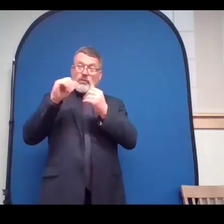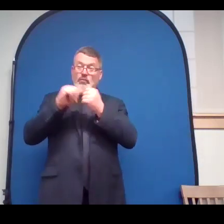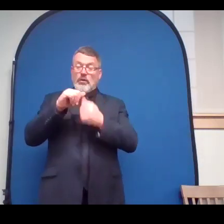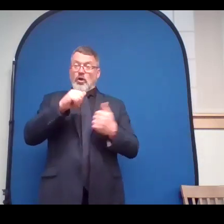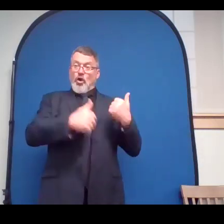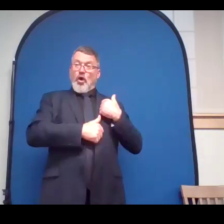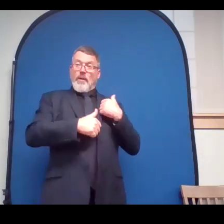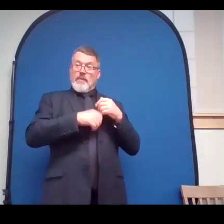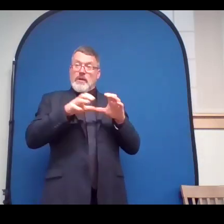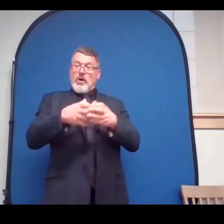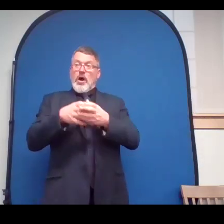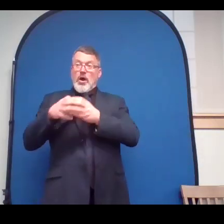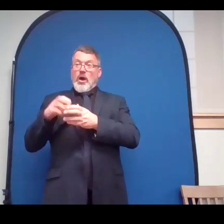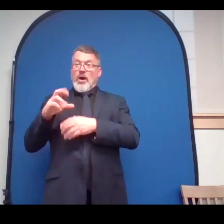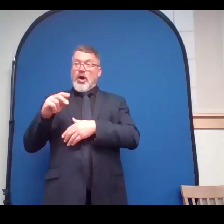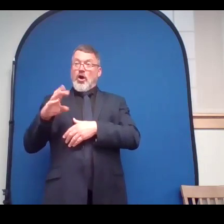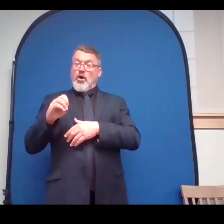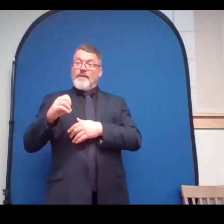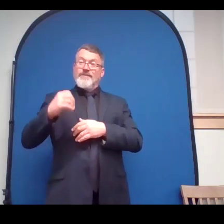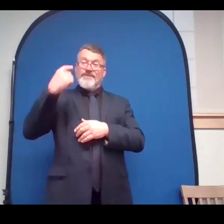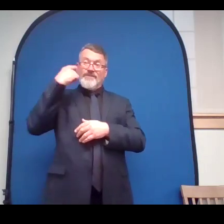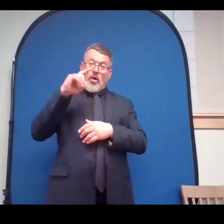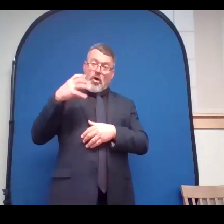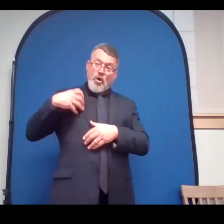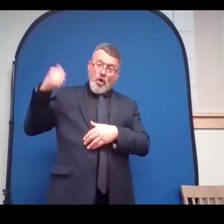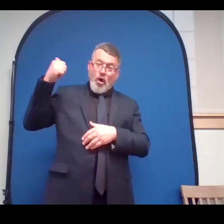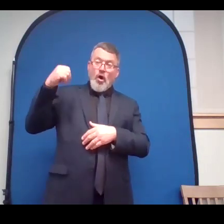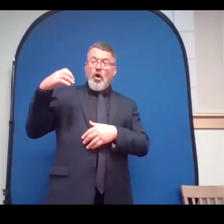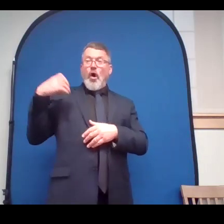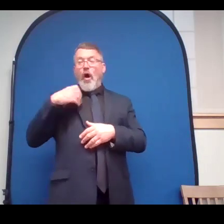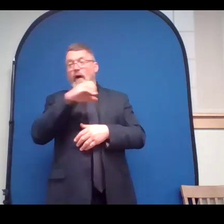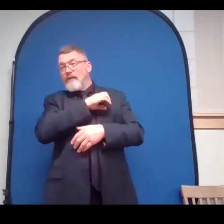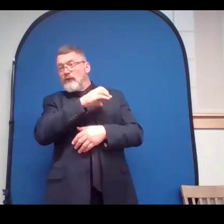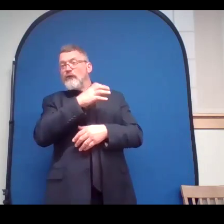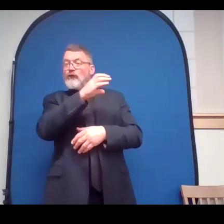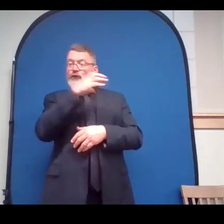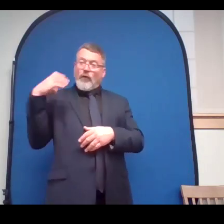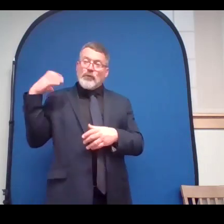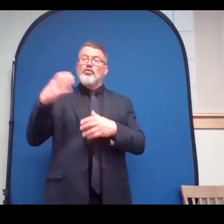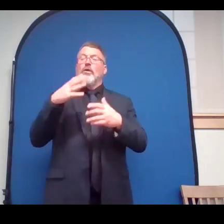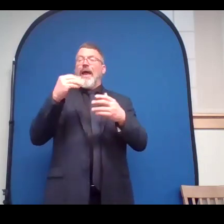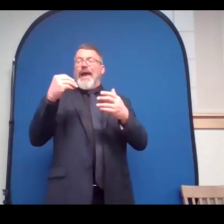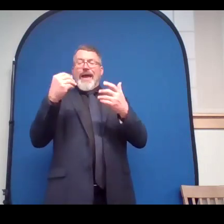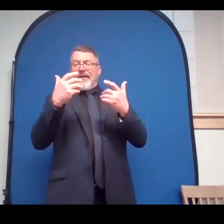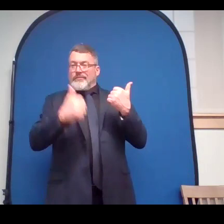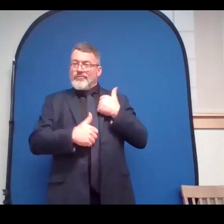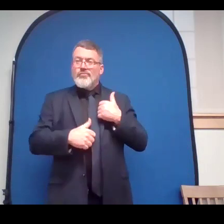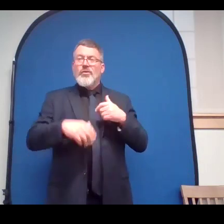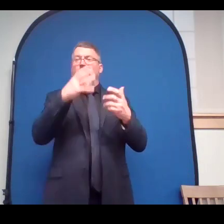and their families in exactly these sorts of situations. Is that correct?